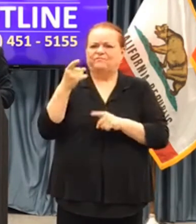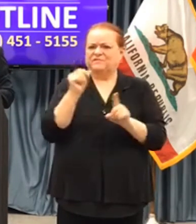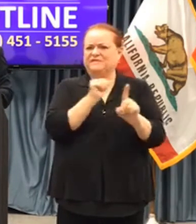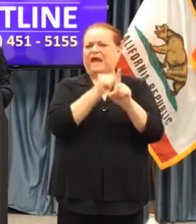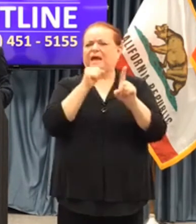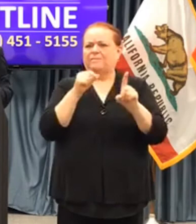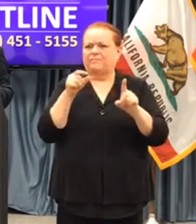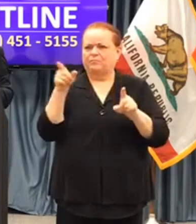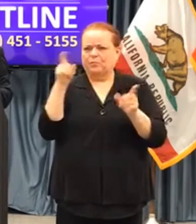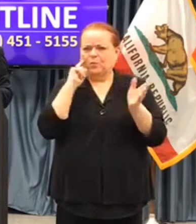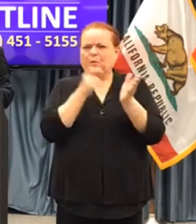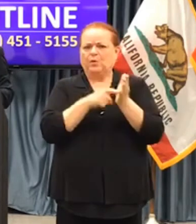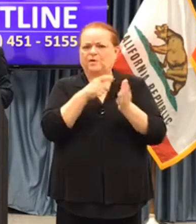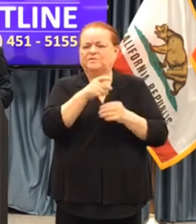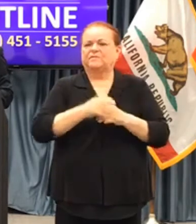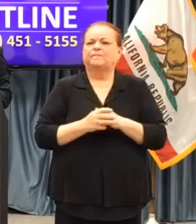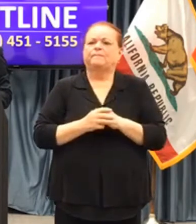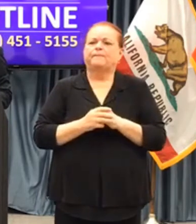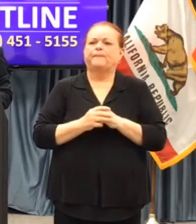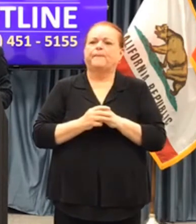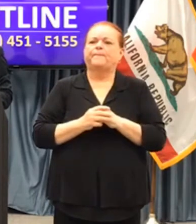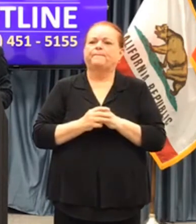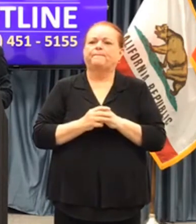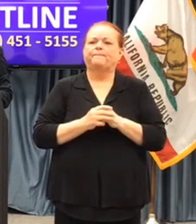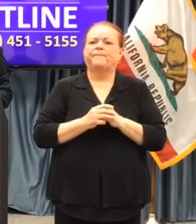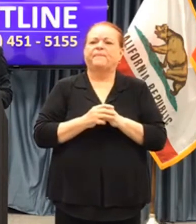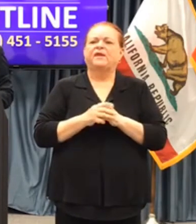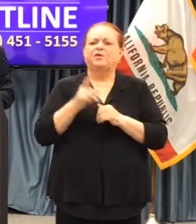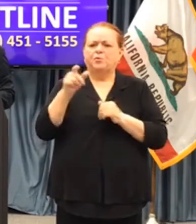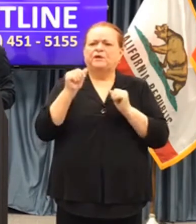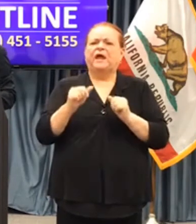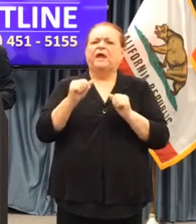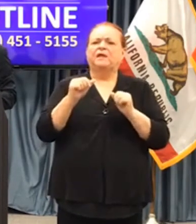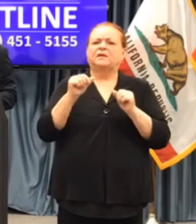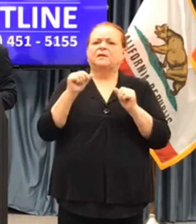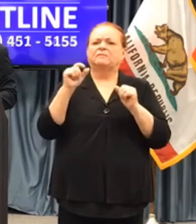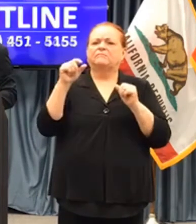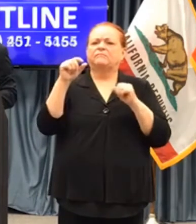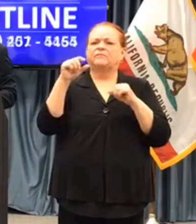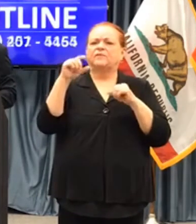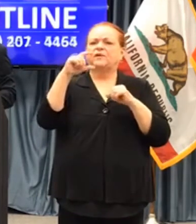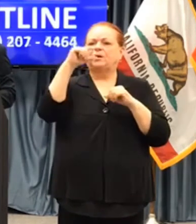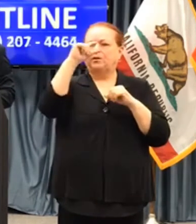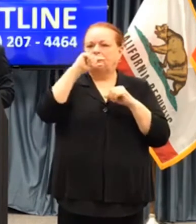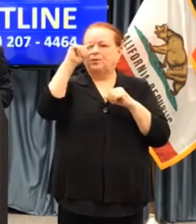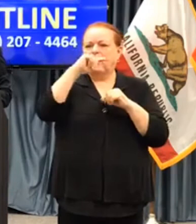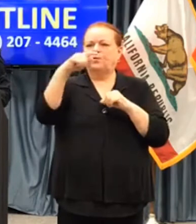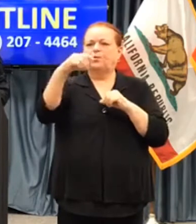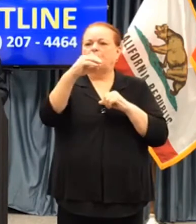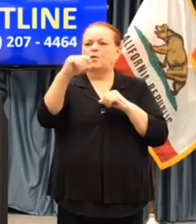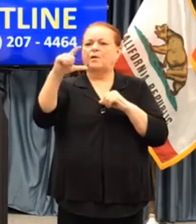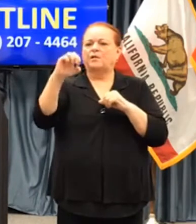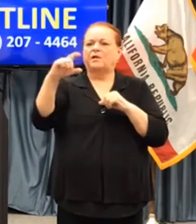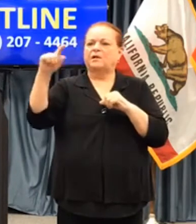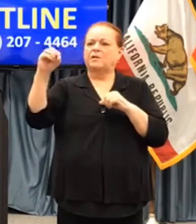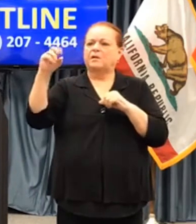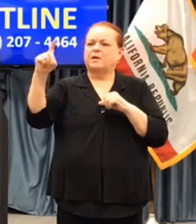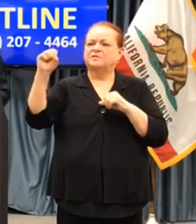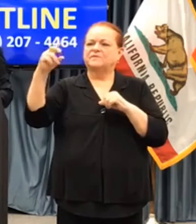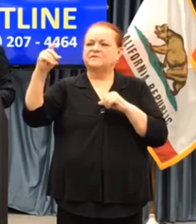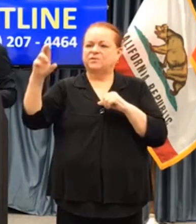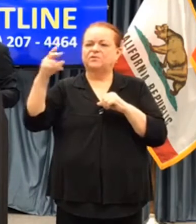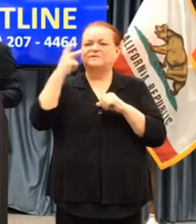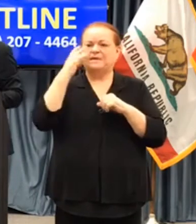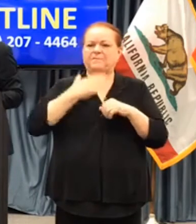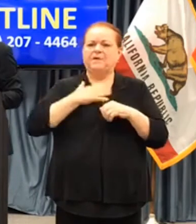orangecountyocdistrictattorney.com. If you're confused, just Google Todd Spitzer and my website will come up. Let me talk about elder and child